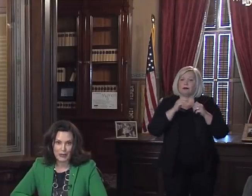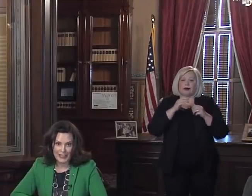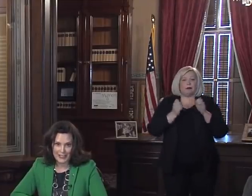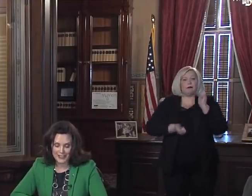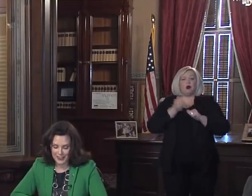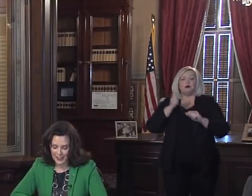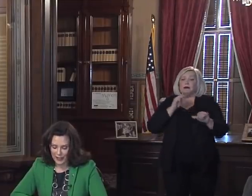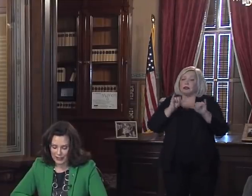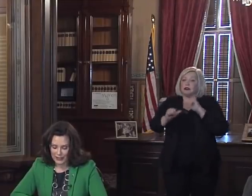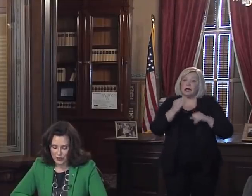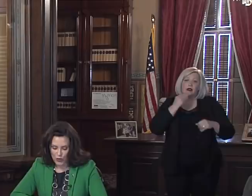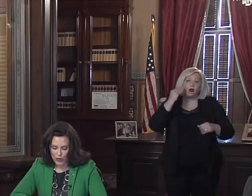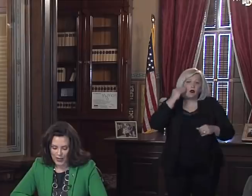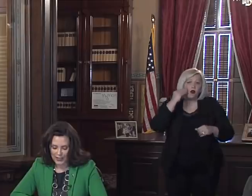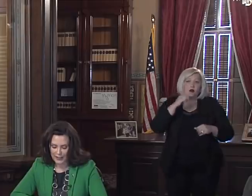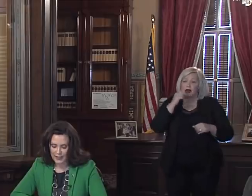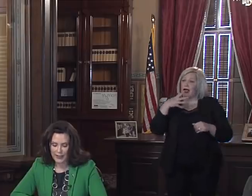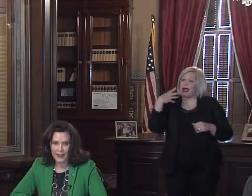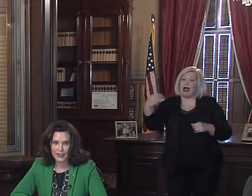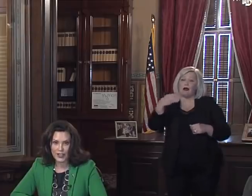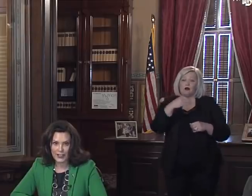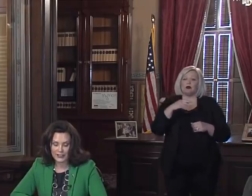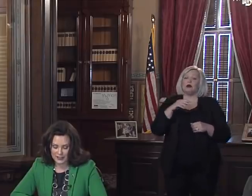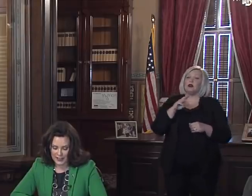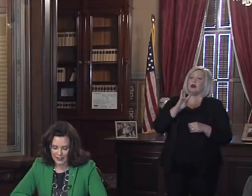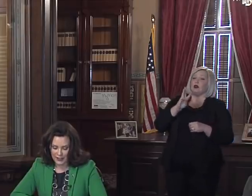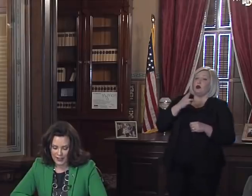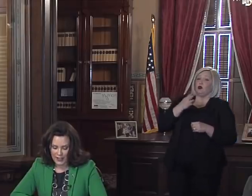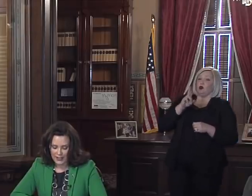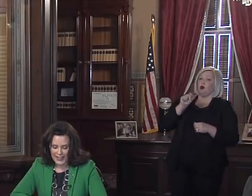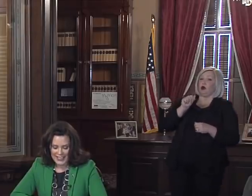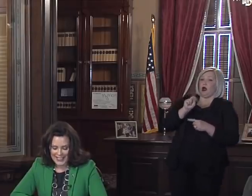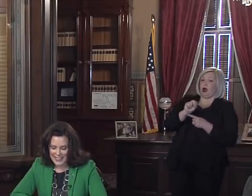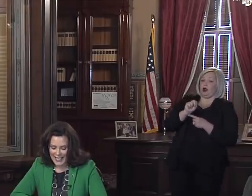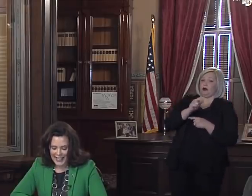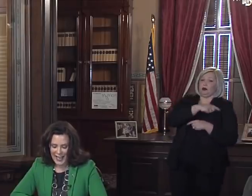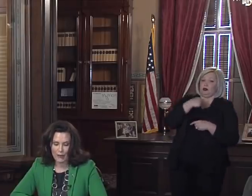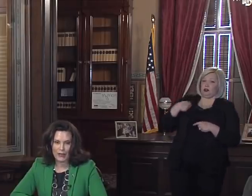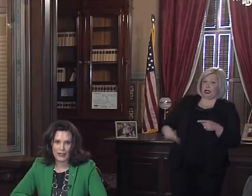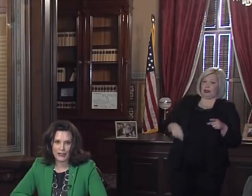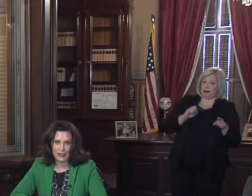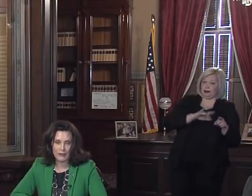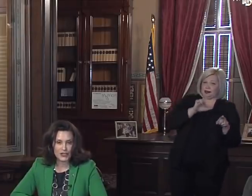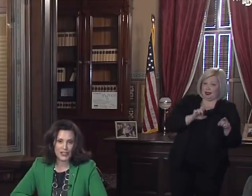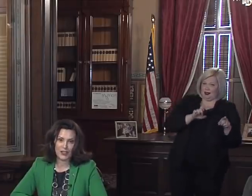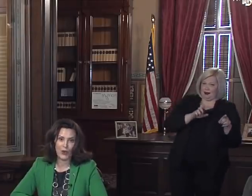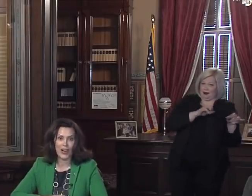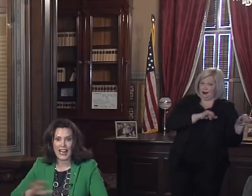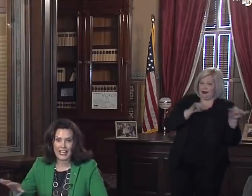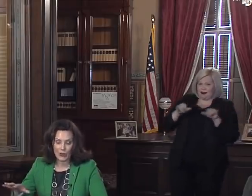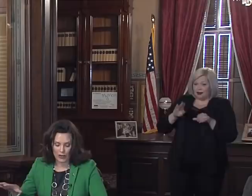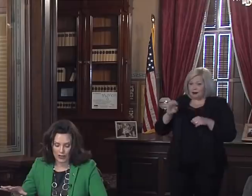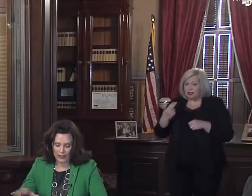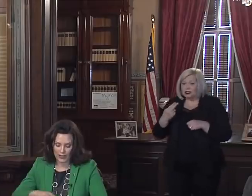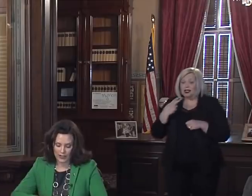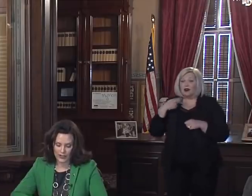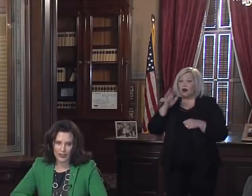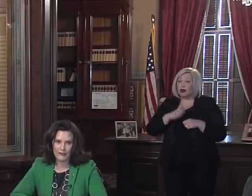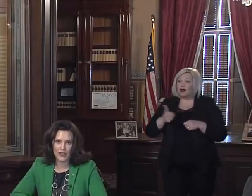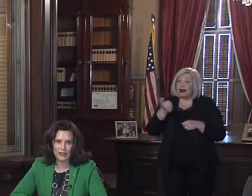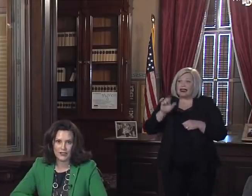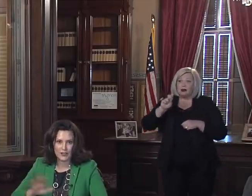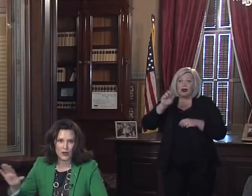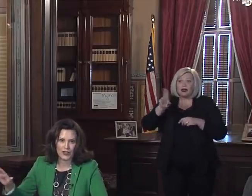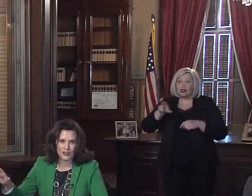in place, Wuhan, China style, that is not happening in Michigan or anywhere in the